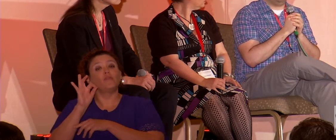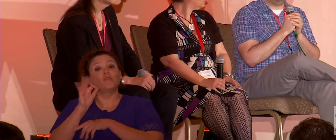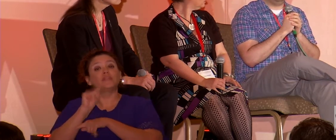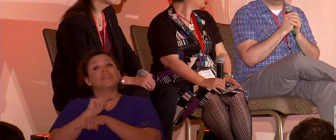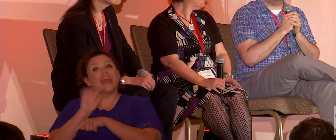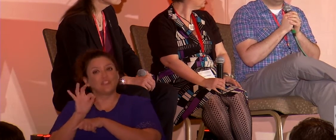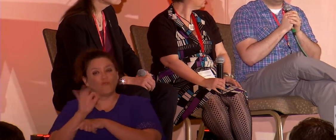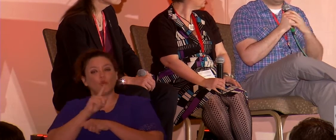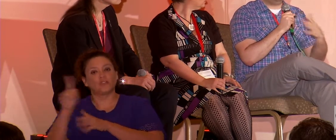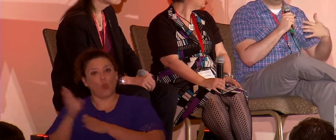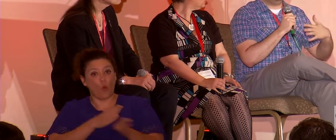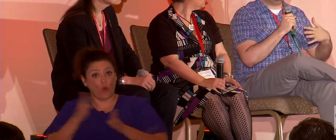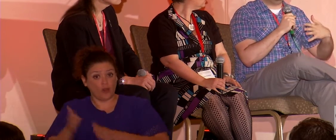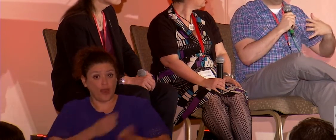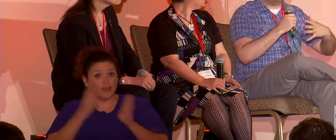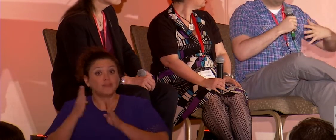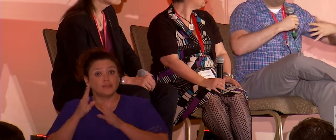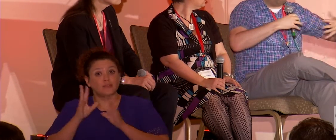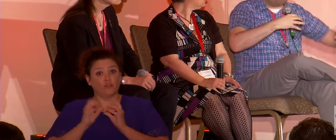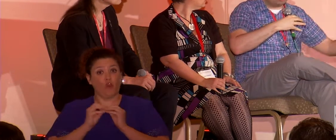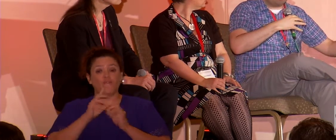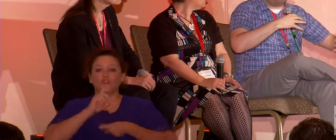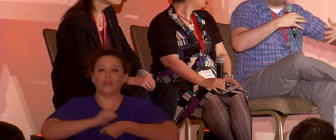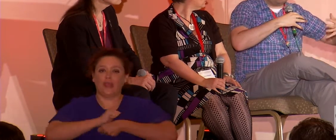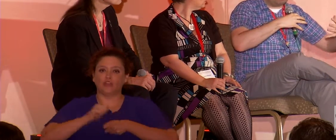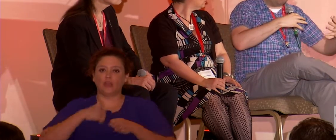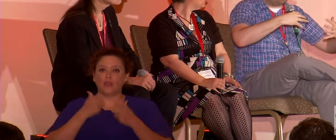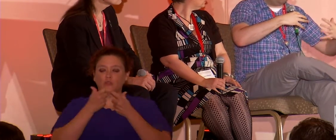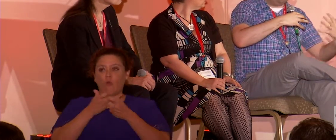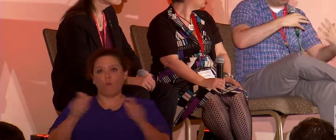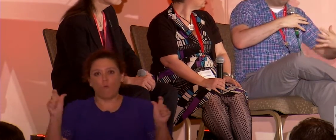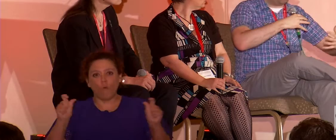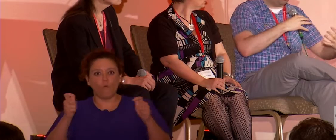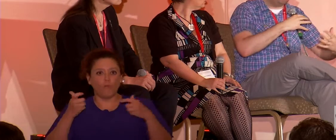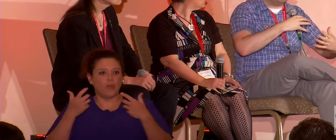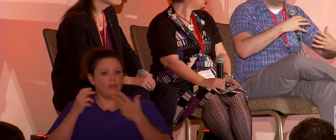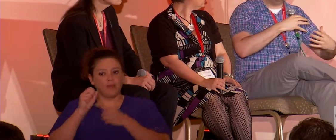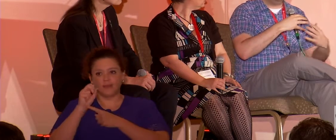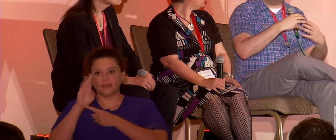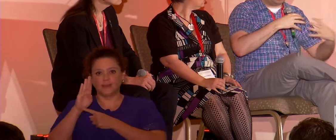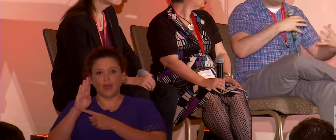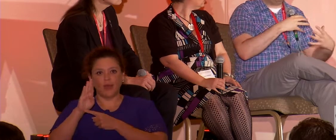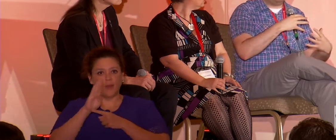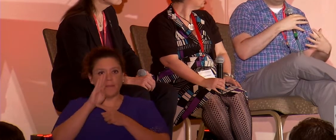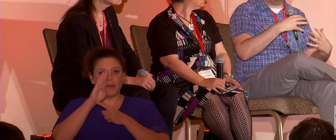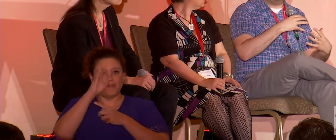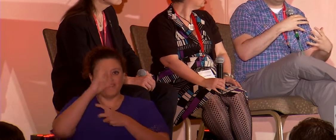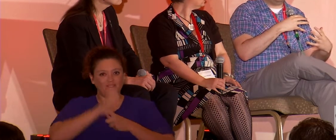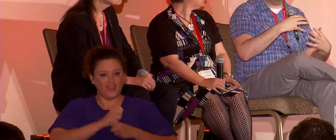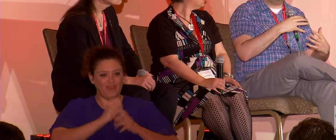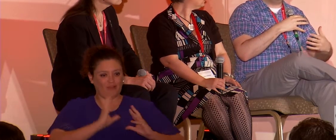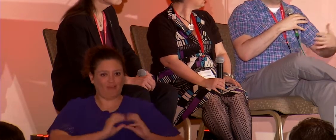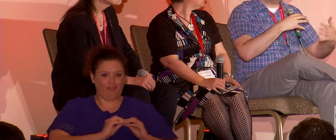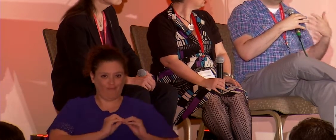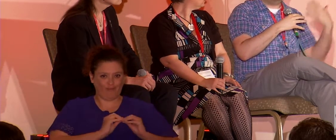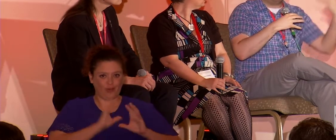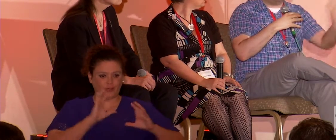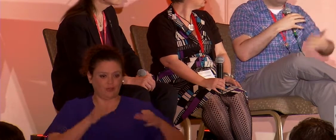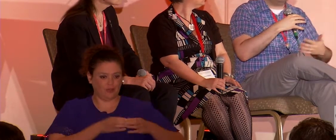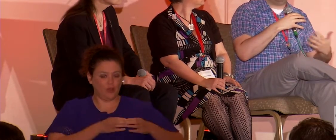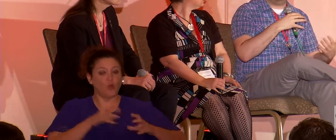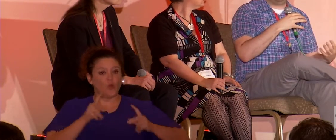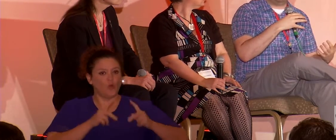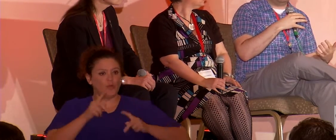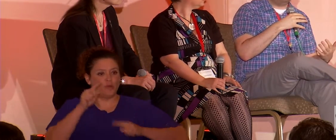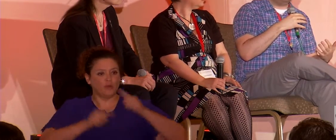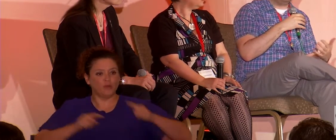the conference, actually has a whole big sub-faith conference at Creating Change, where people from all